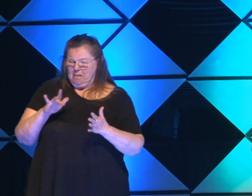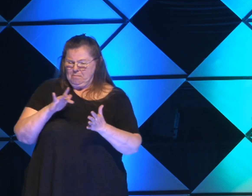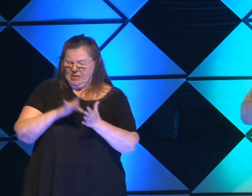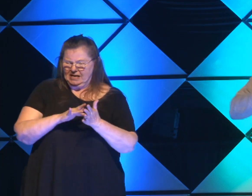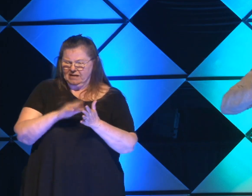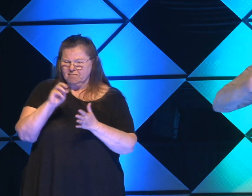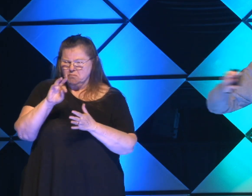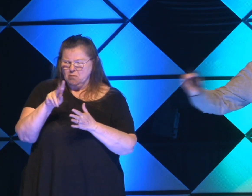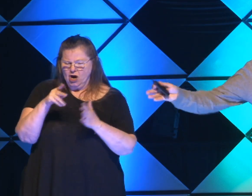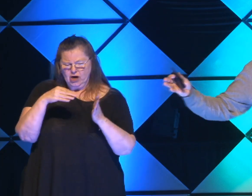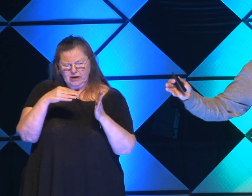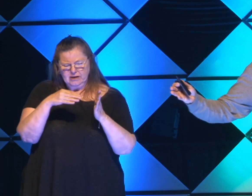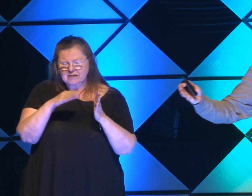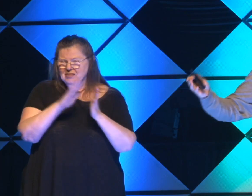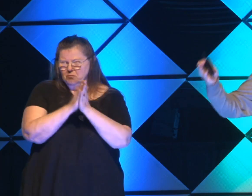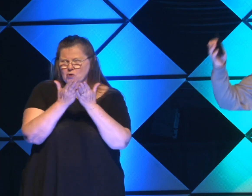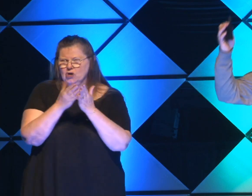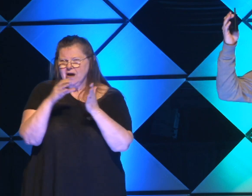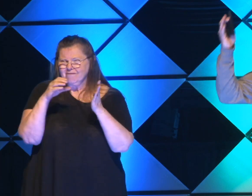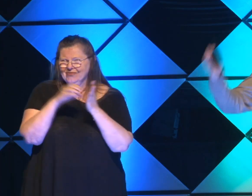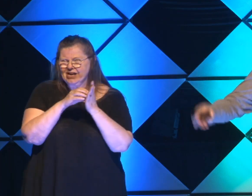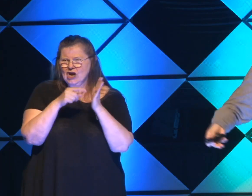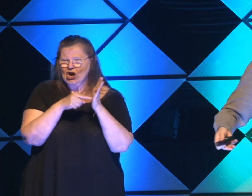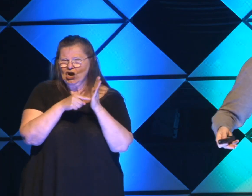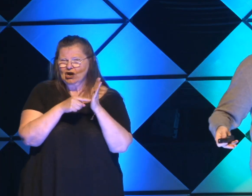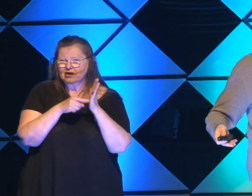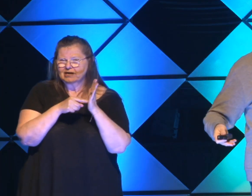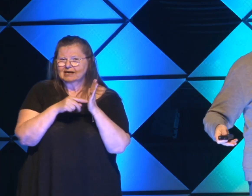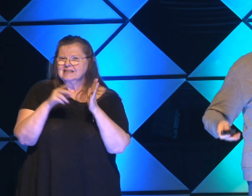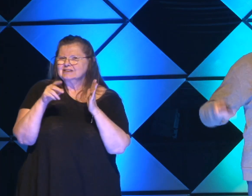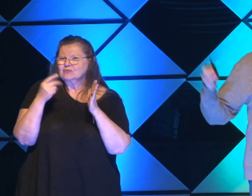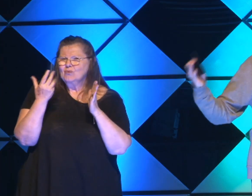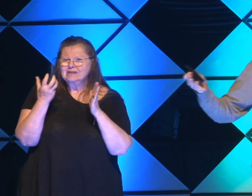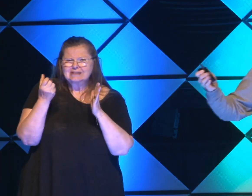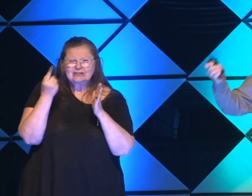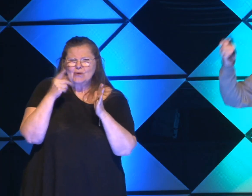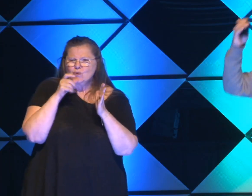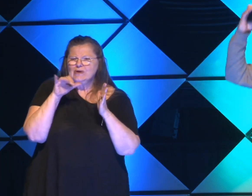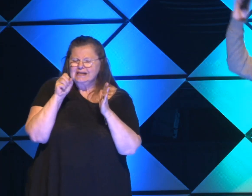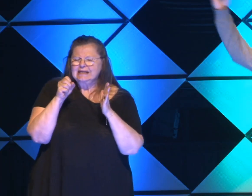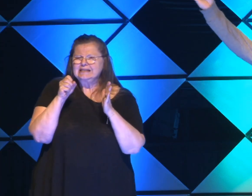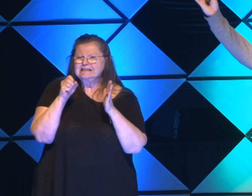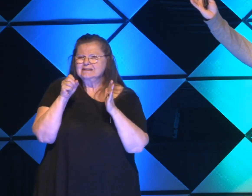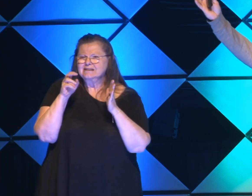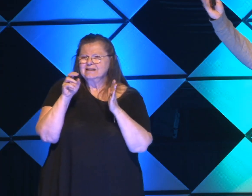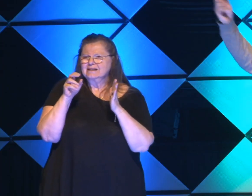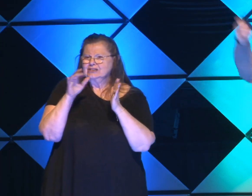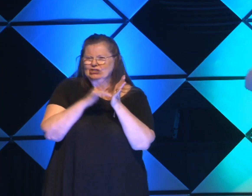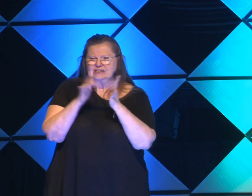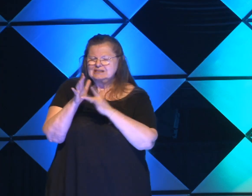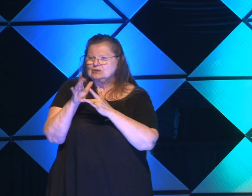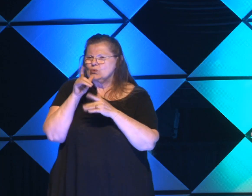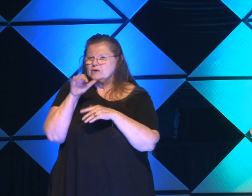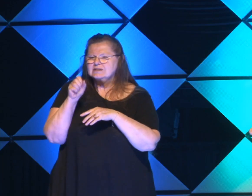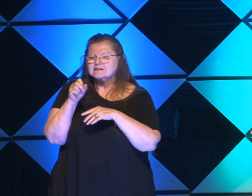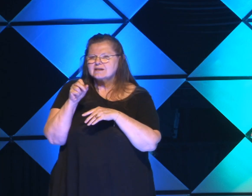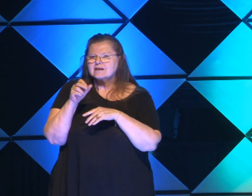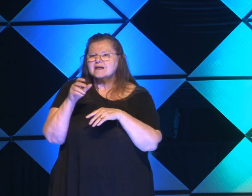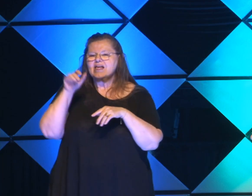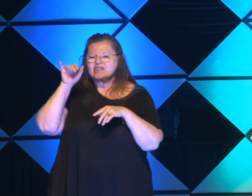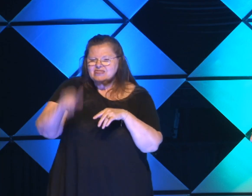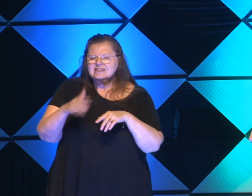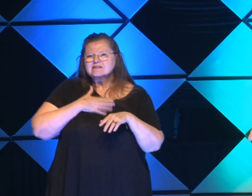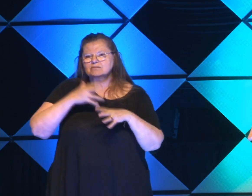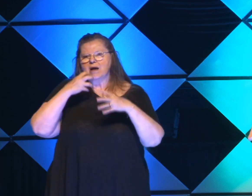Mark, as Mark is trying to help people understand who Jesus is, the revelation in this beautiful story is, this is my